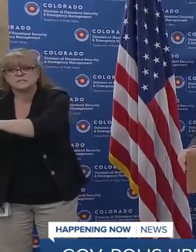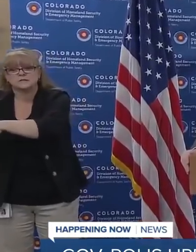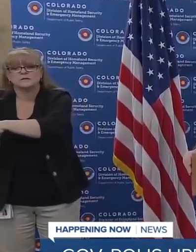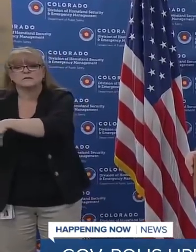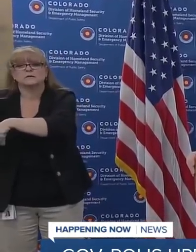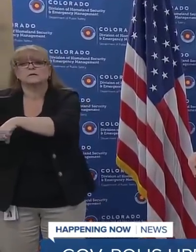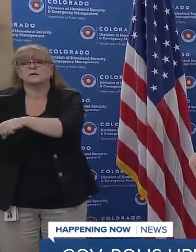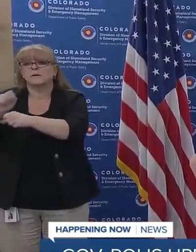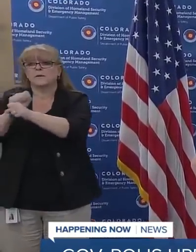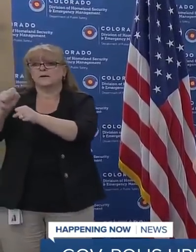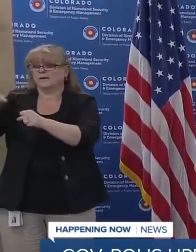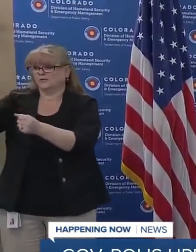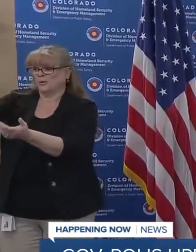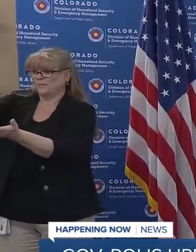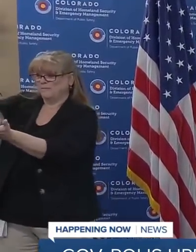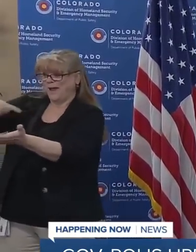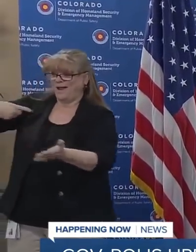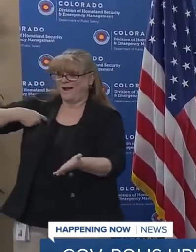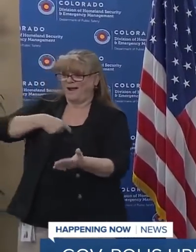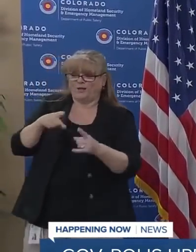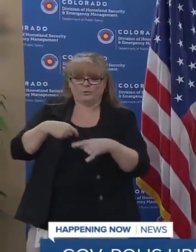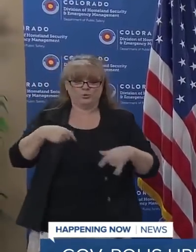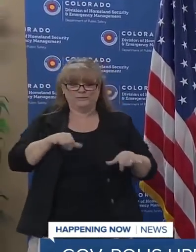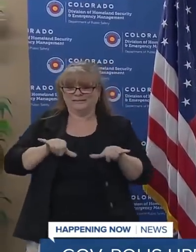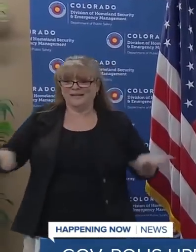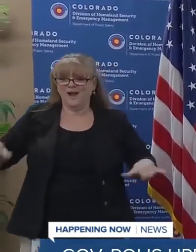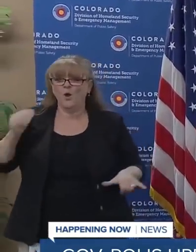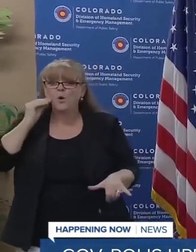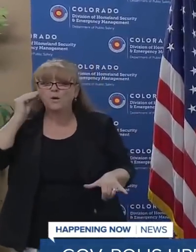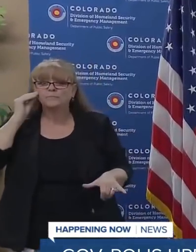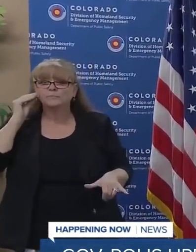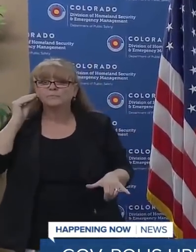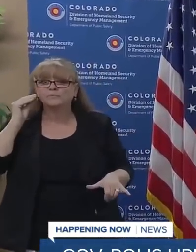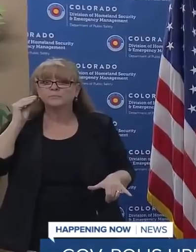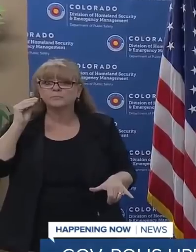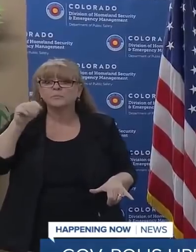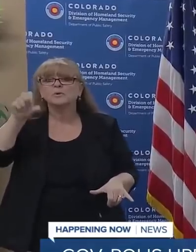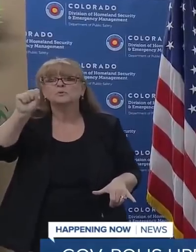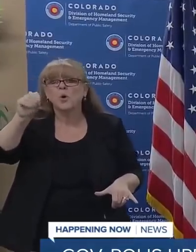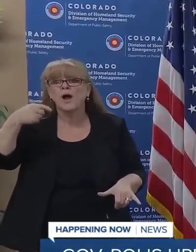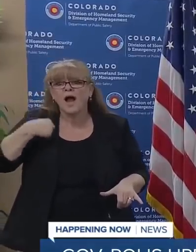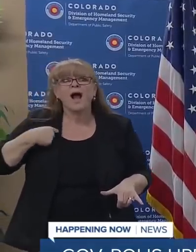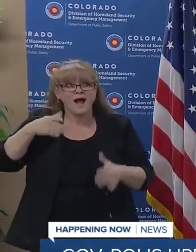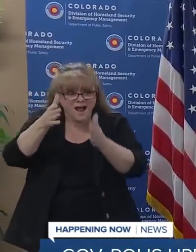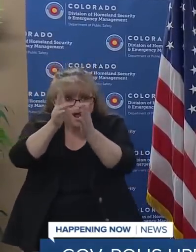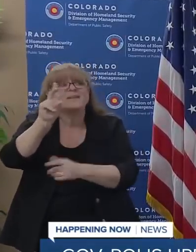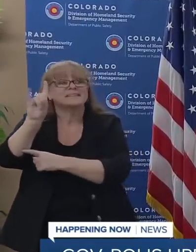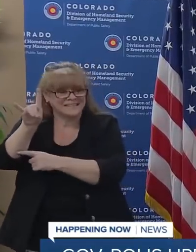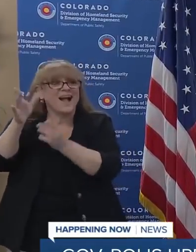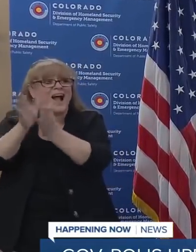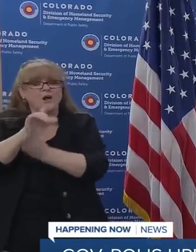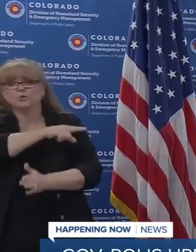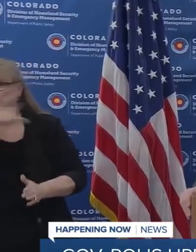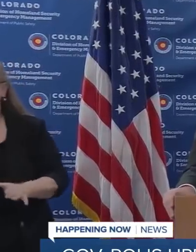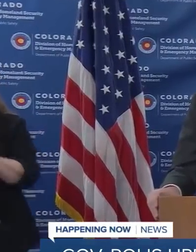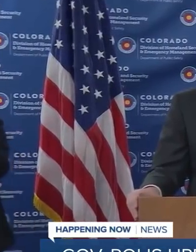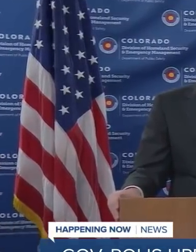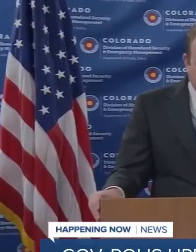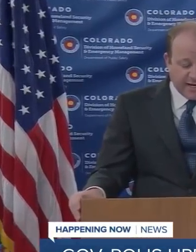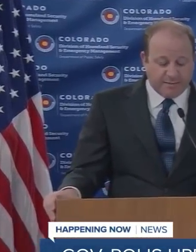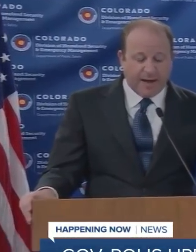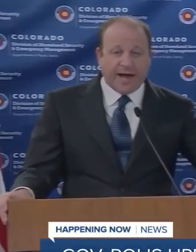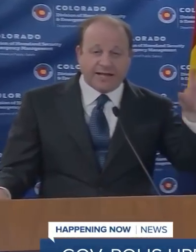stay at home. And that's, we know that if we're asking people to stay at home, they need a way to live. And that's why we are